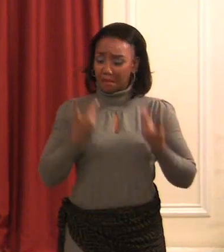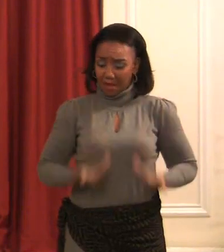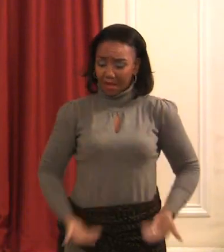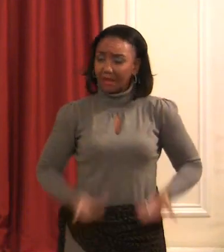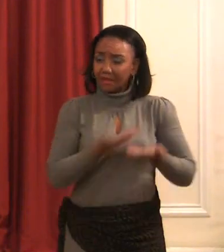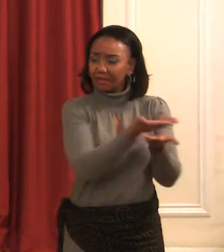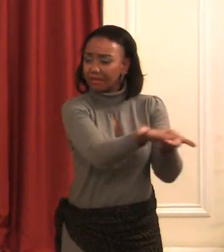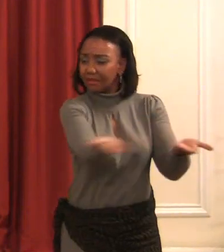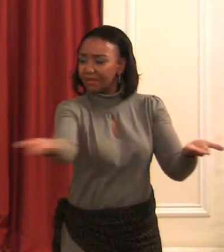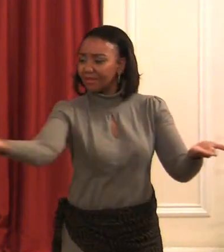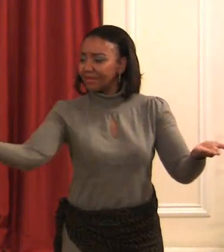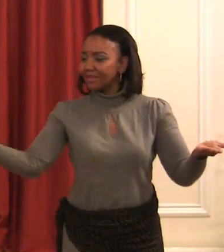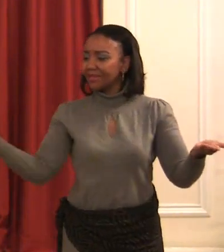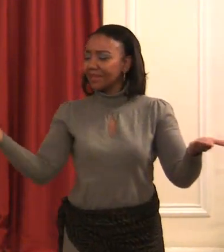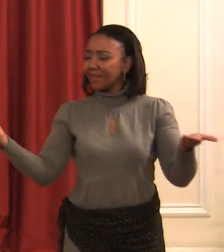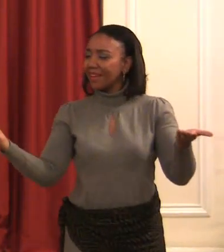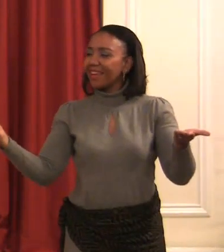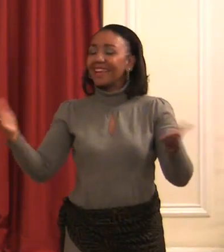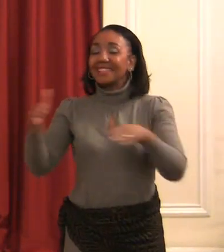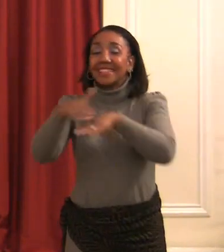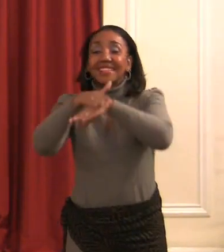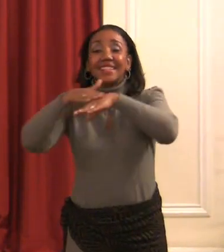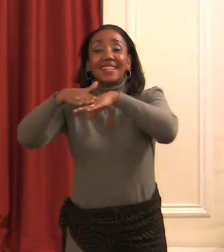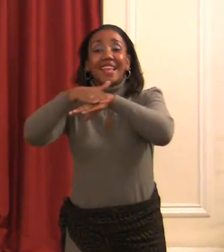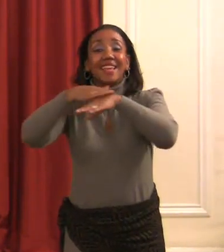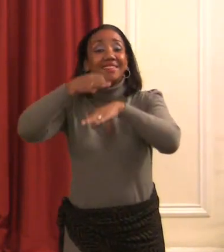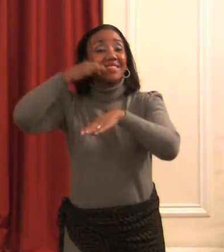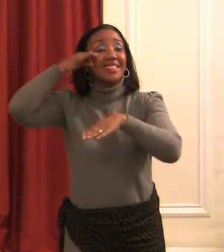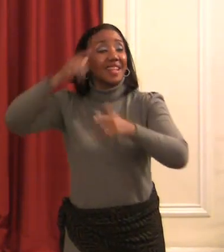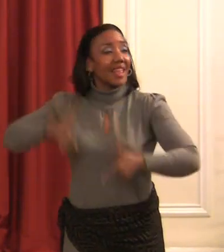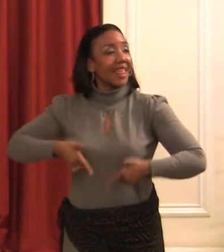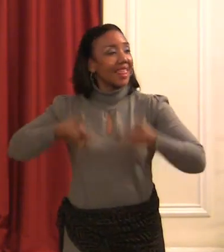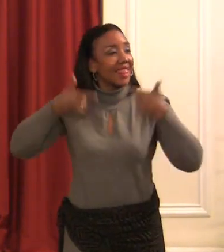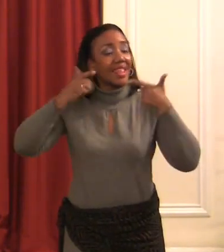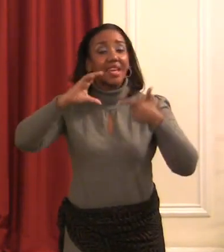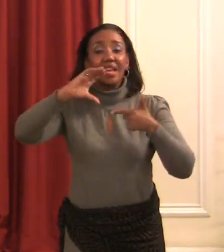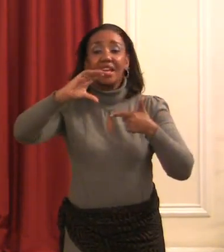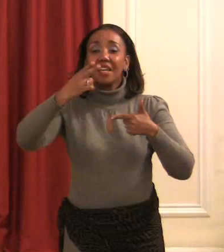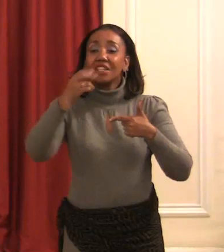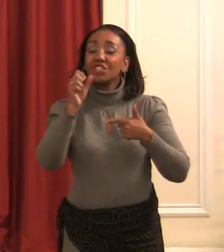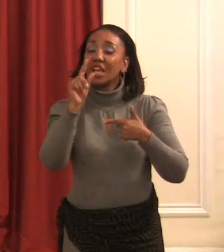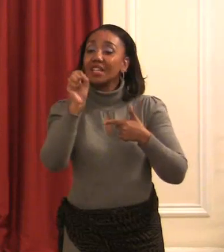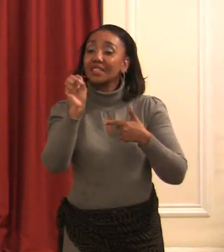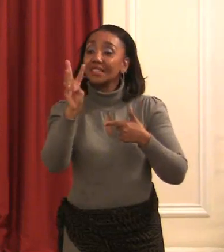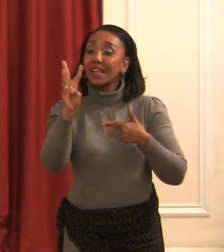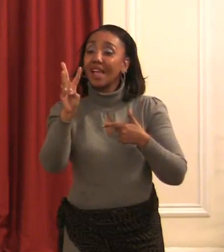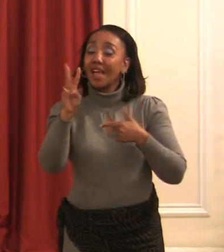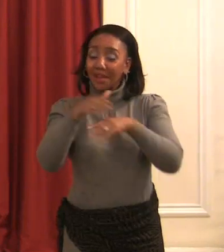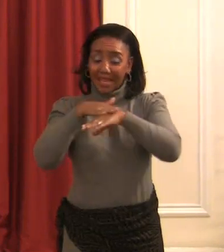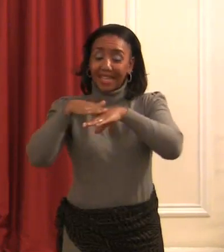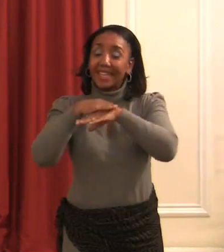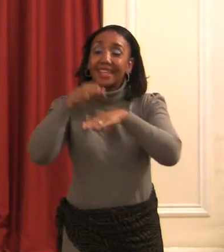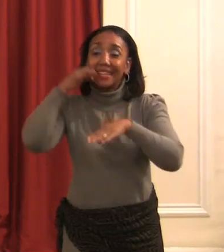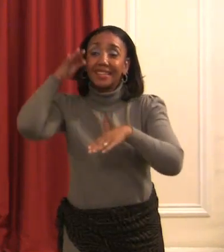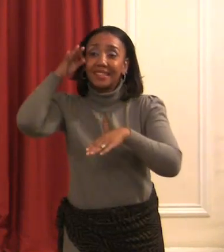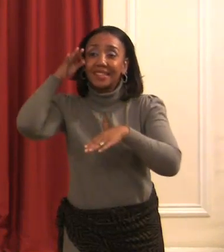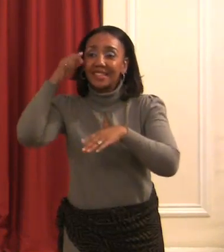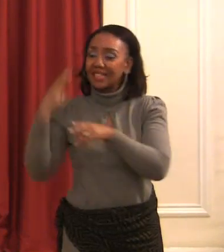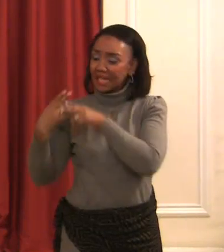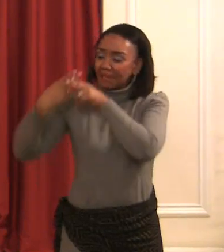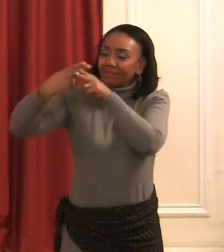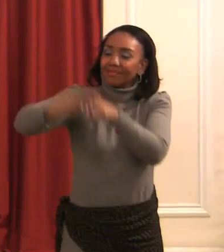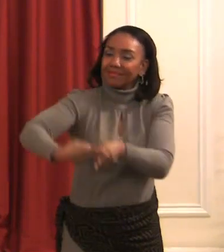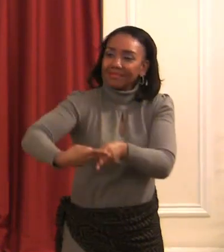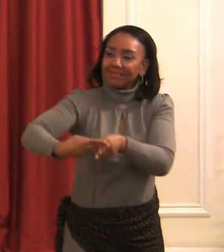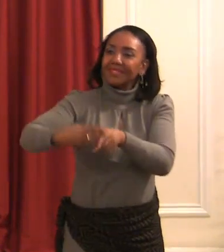I am was inhabited by the native men, Choctaw Indians. It was the Choctaw who gave the state